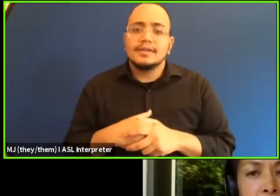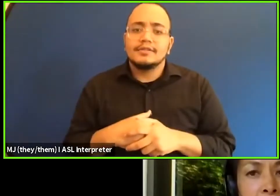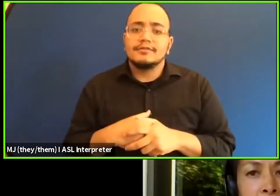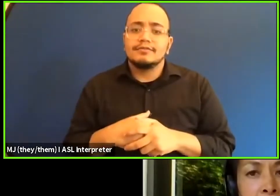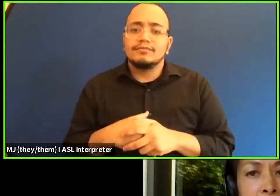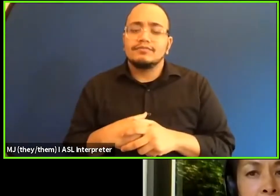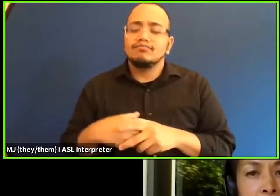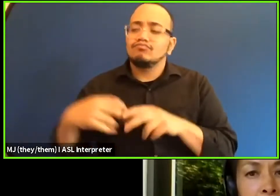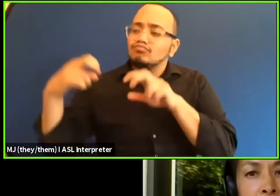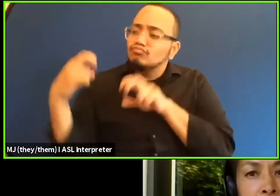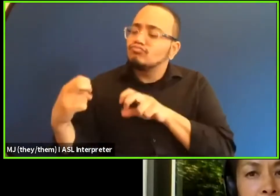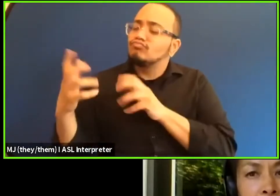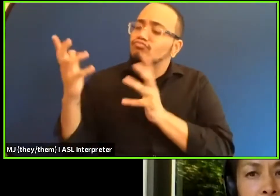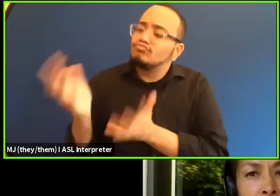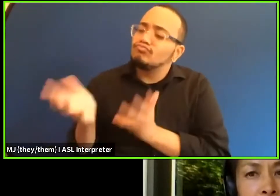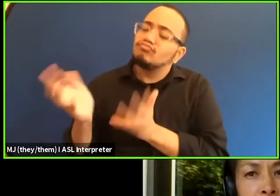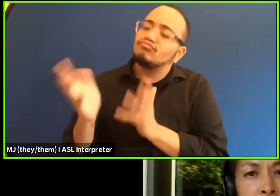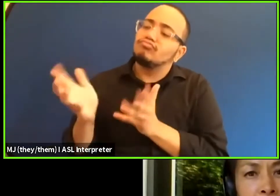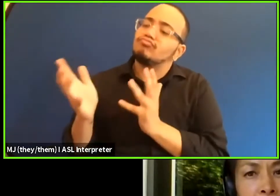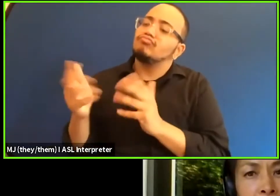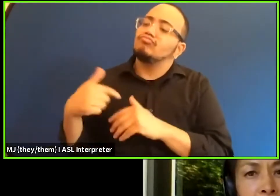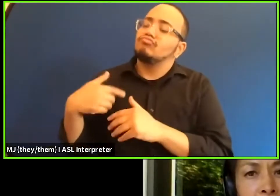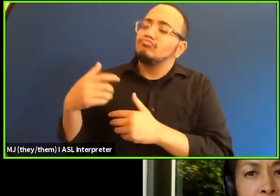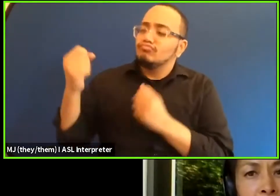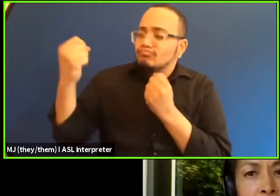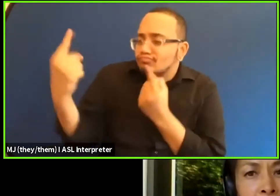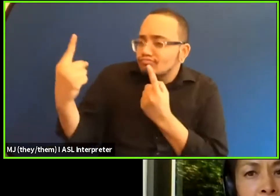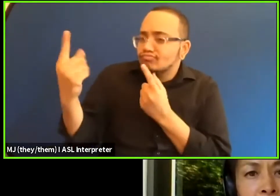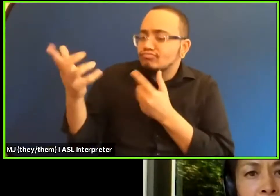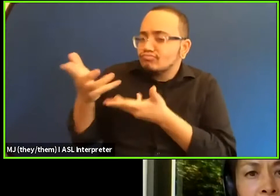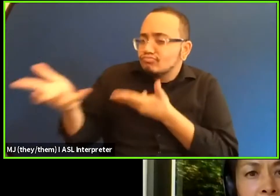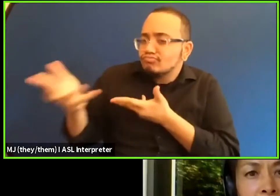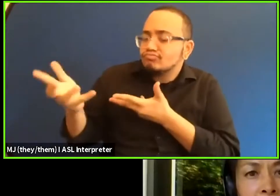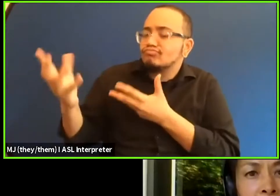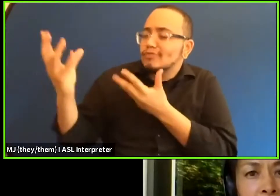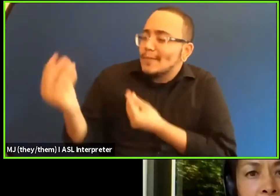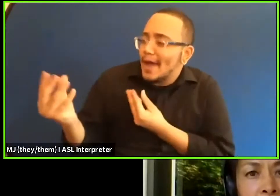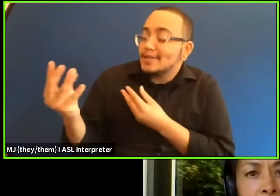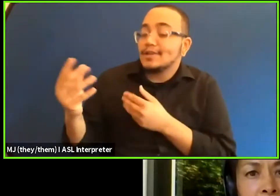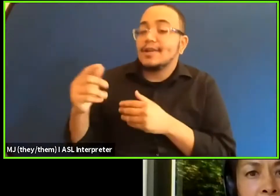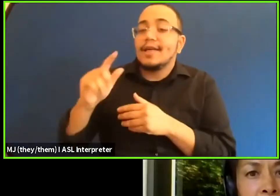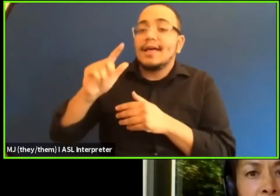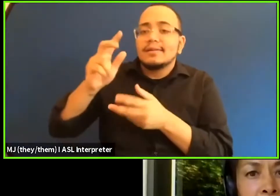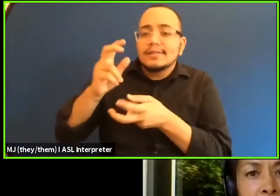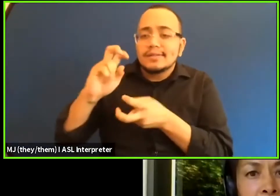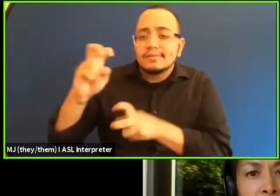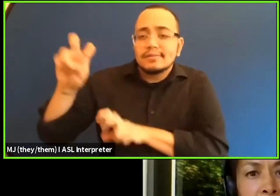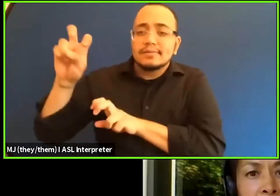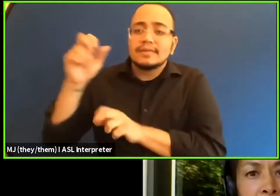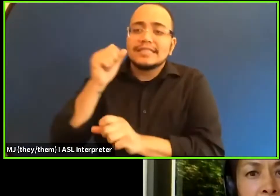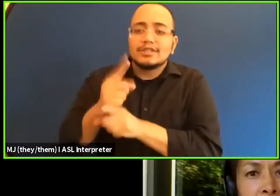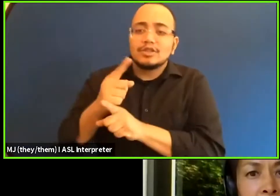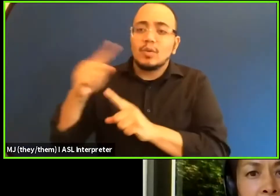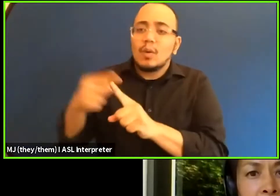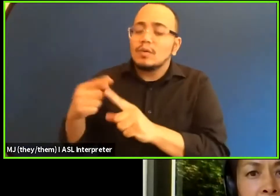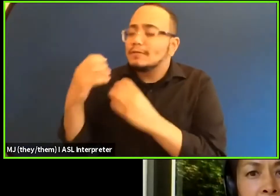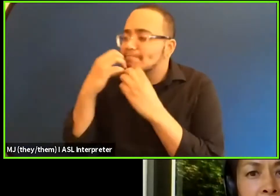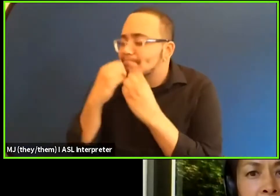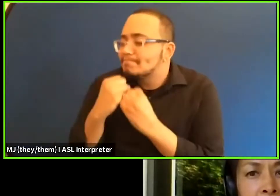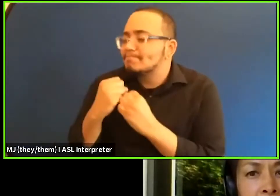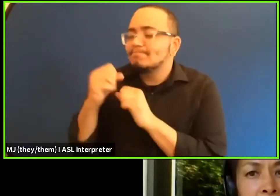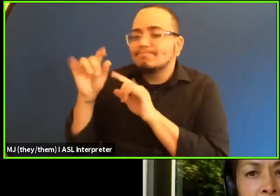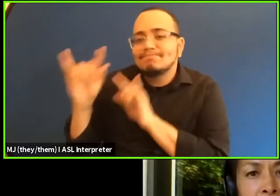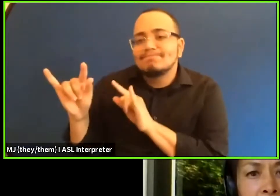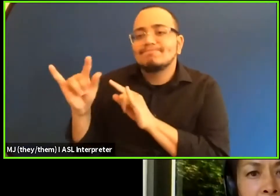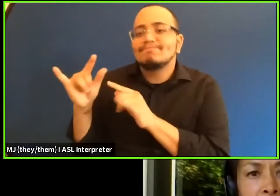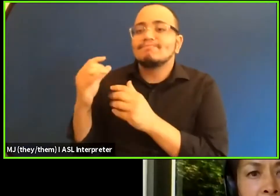each other, and we moved to sistership when we start to love each other and value one another. And in order for us to deepen that